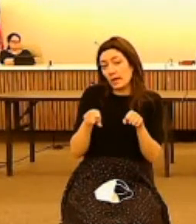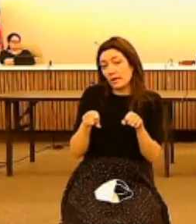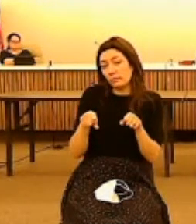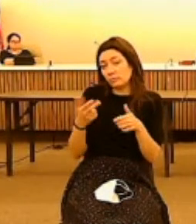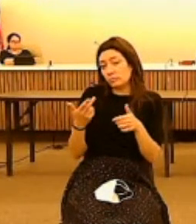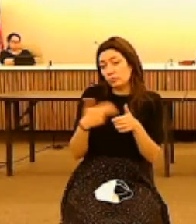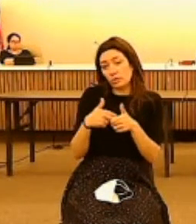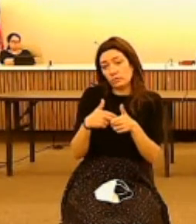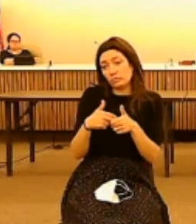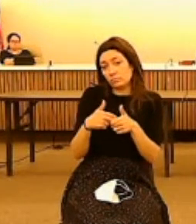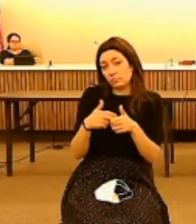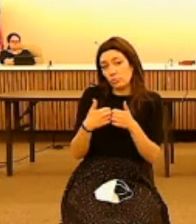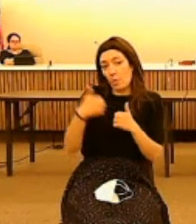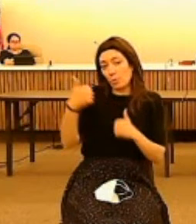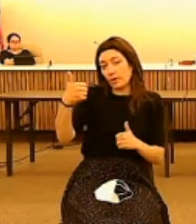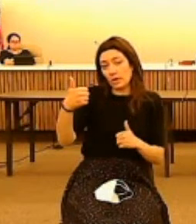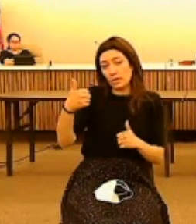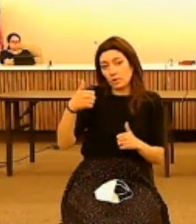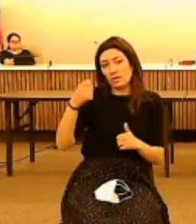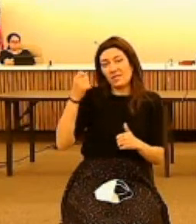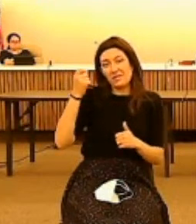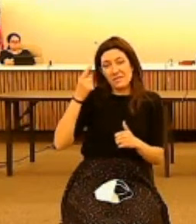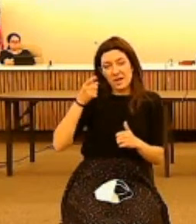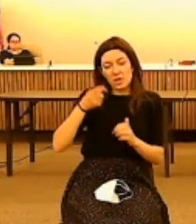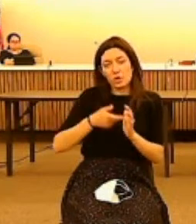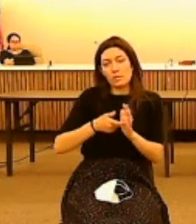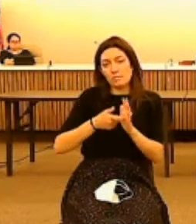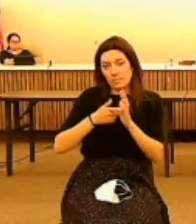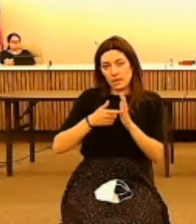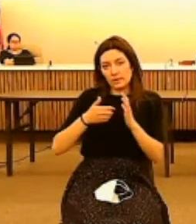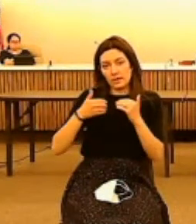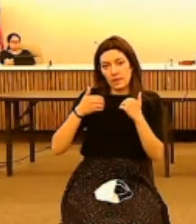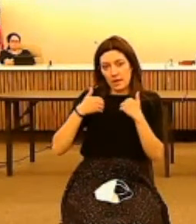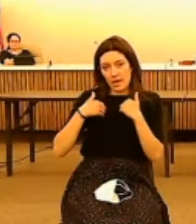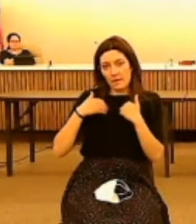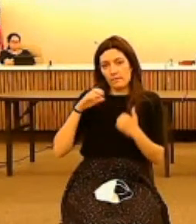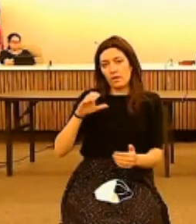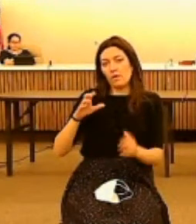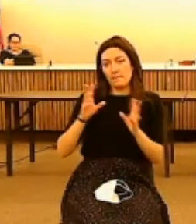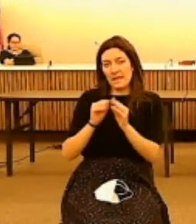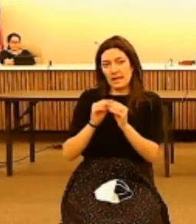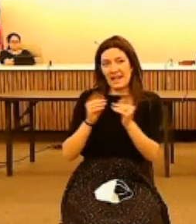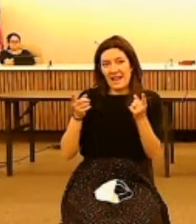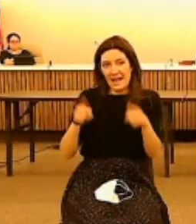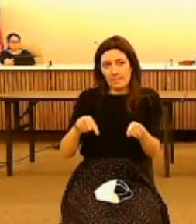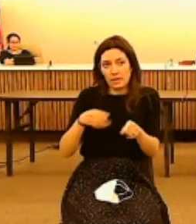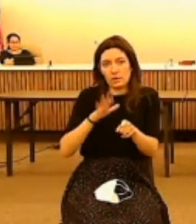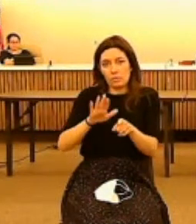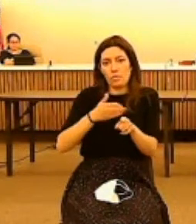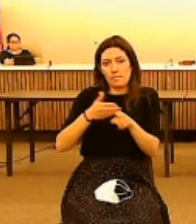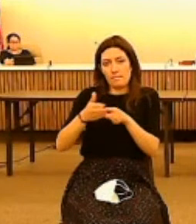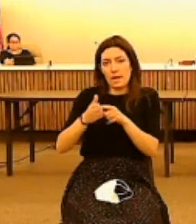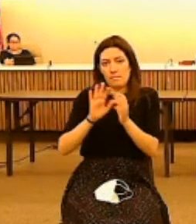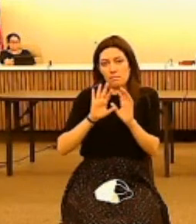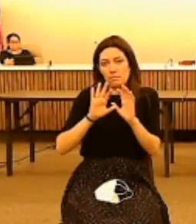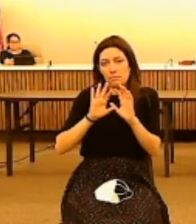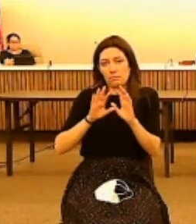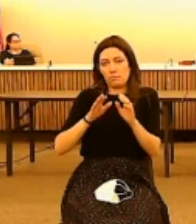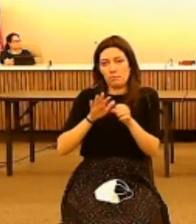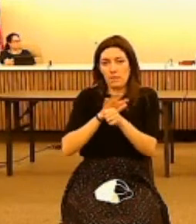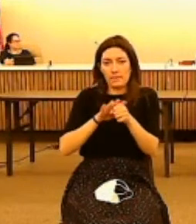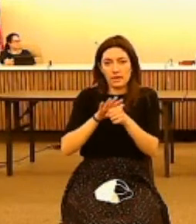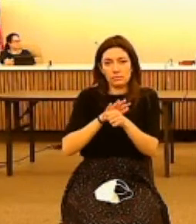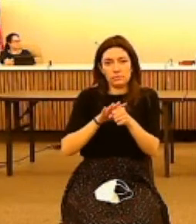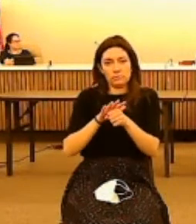someone can participate remotely. You have to have a quorum at your main public site. Okay. So up to 2 people on the board